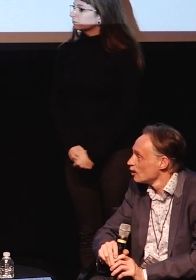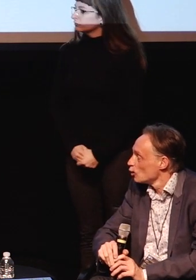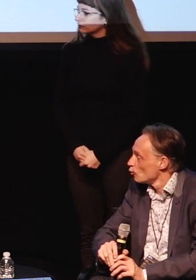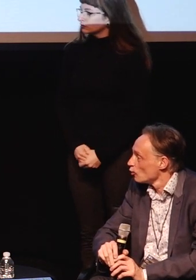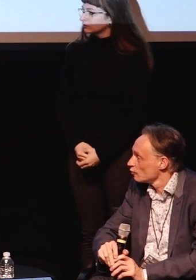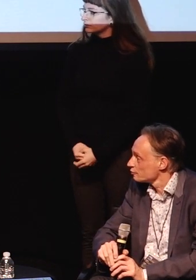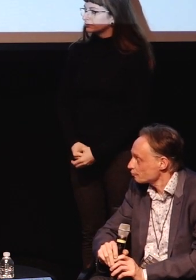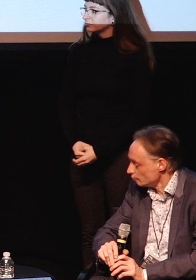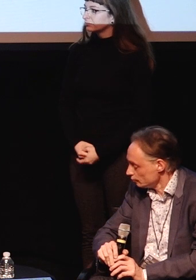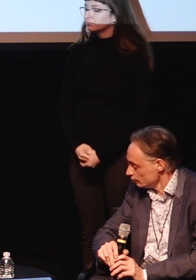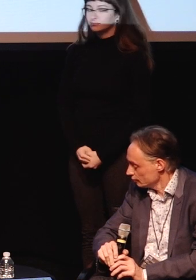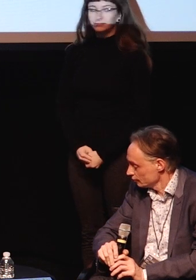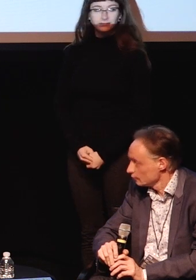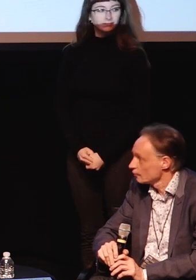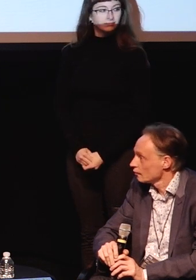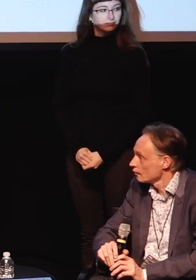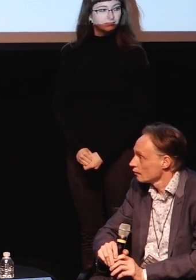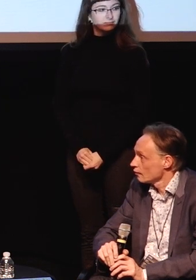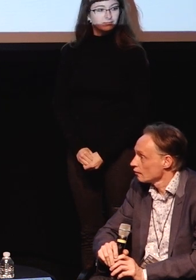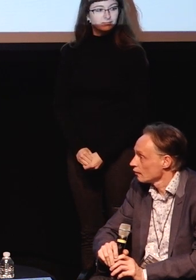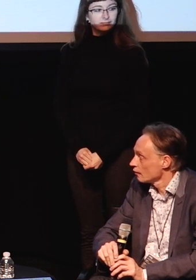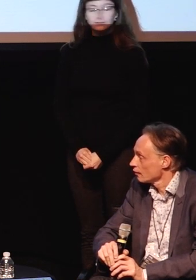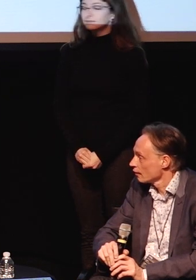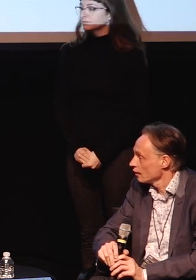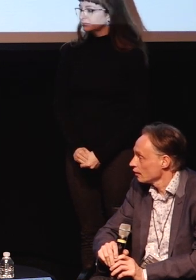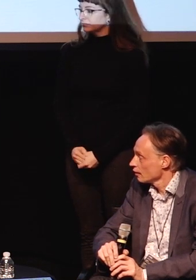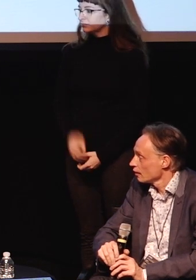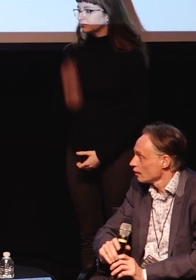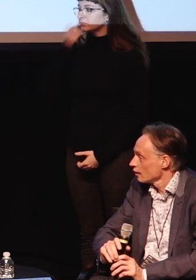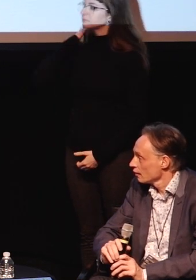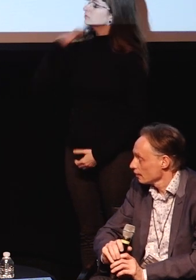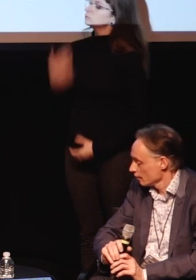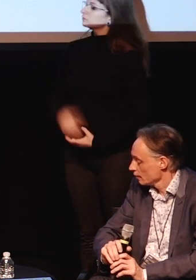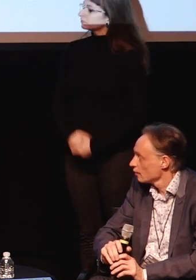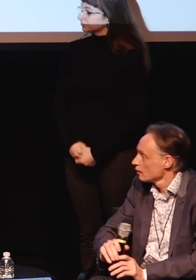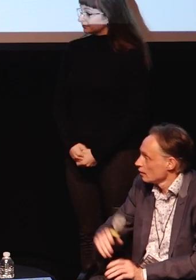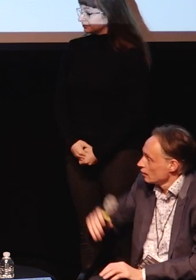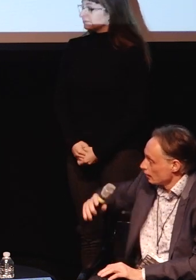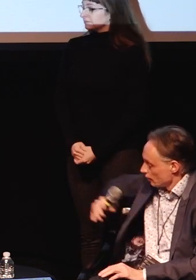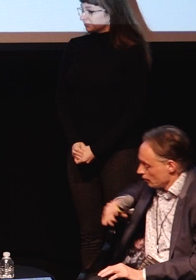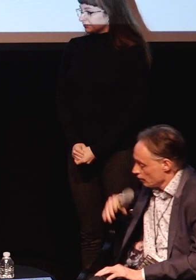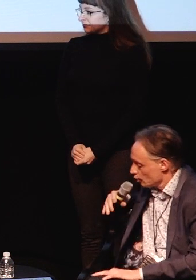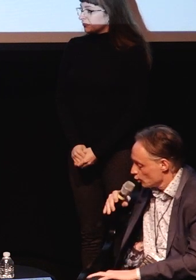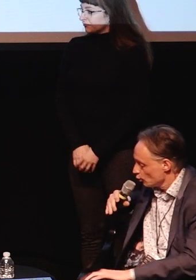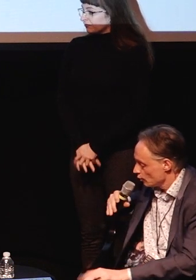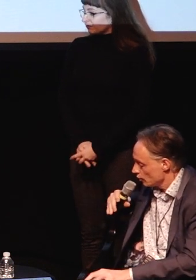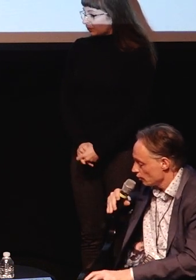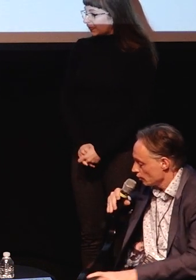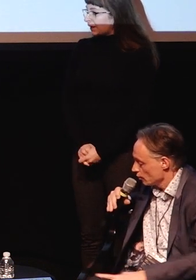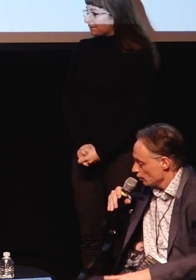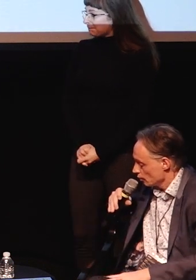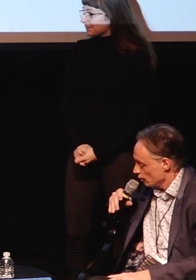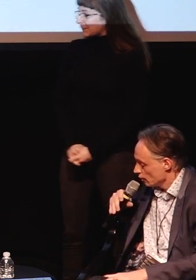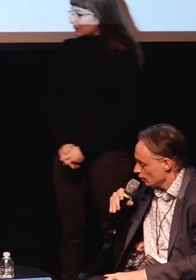credit on the script. I was definitely very involved in the writing, and we developed it together. But